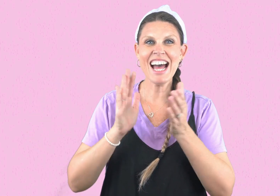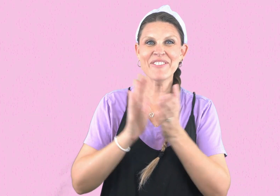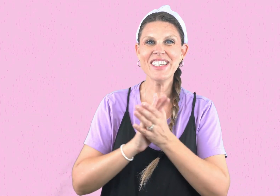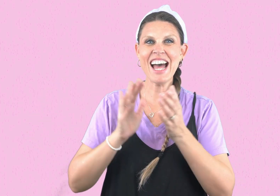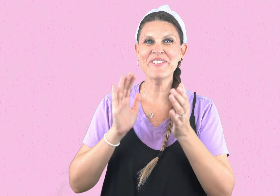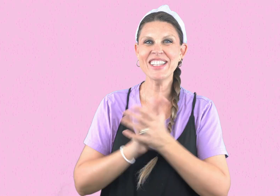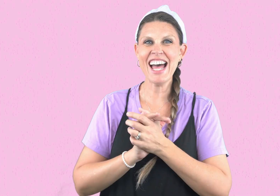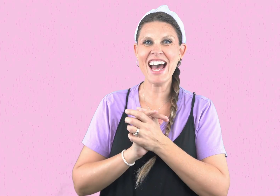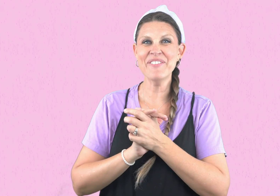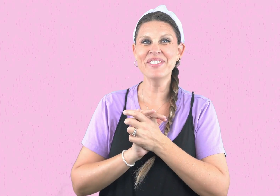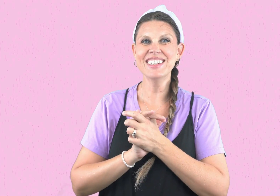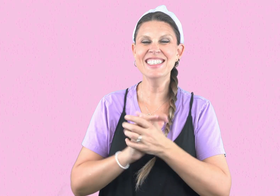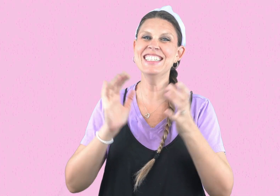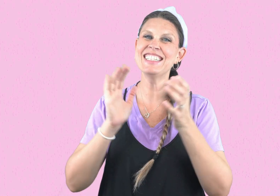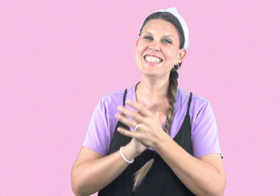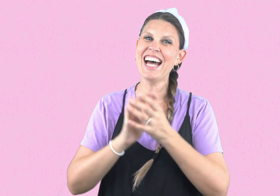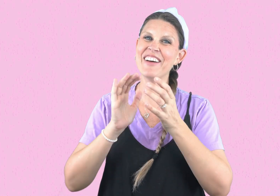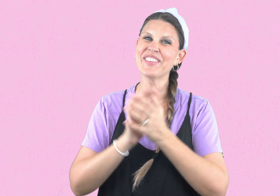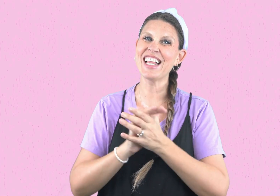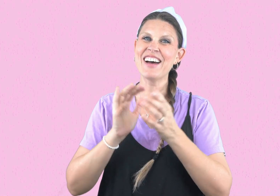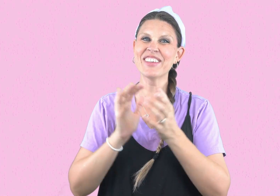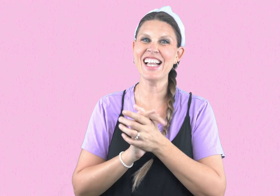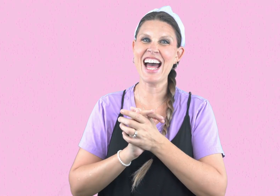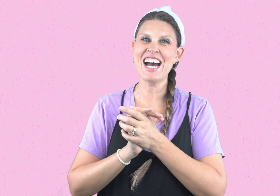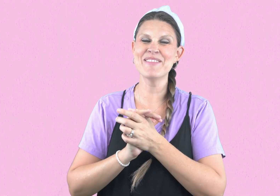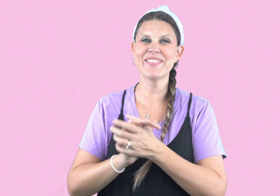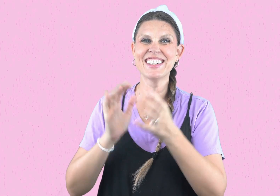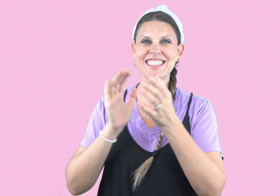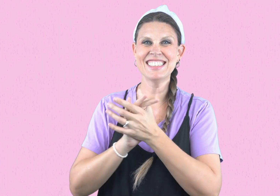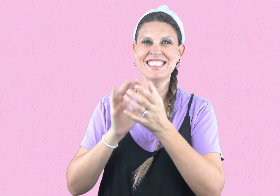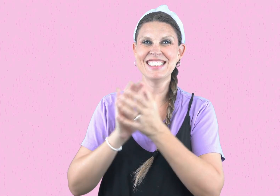Clap, clap, clap. Clap, clap, clap.